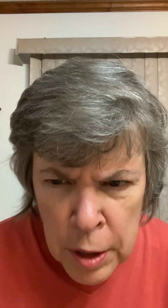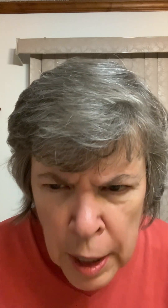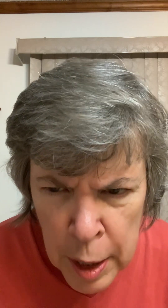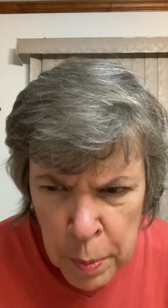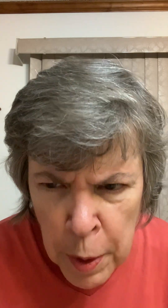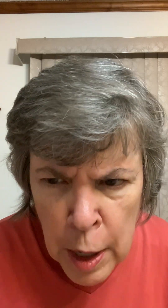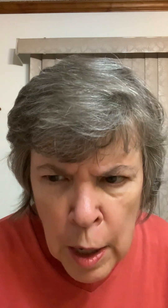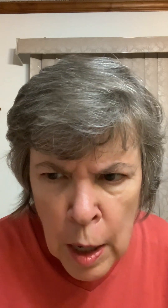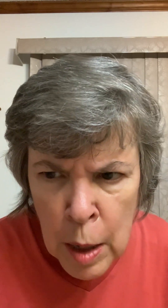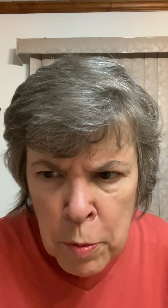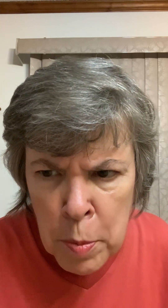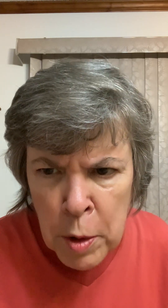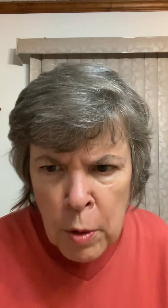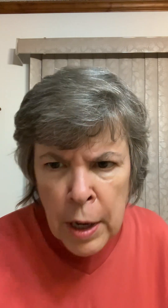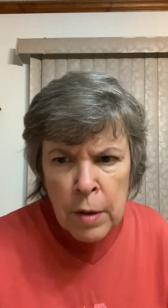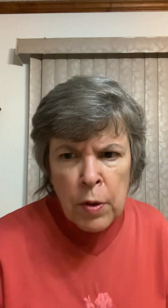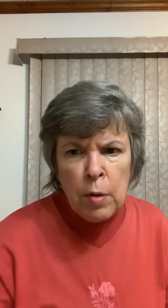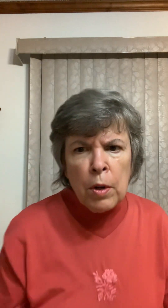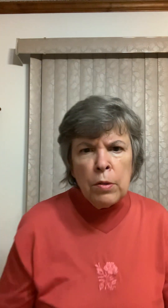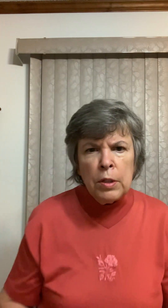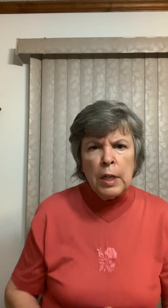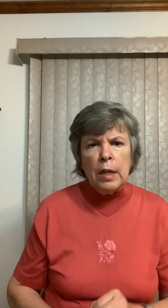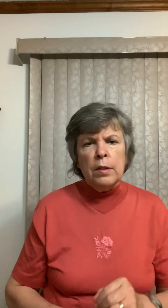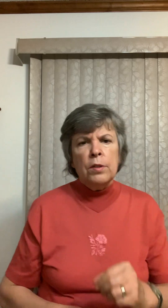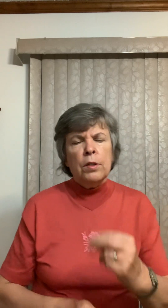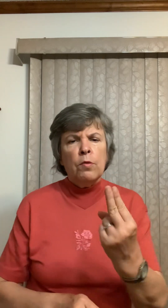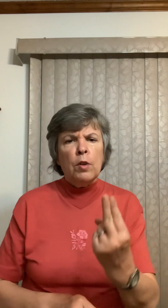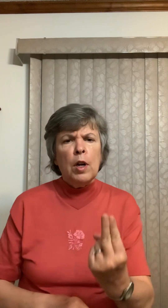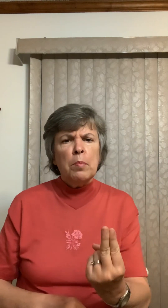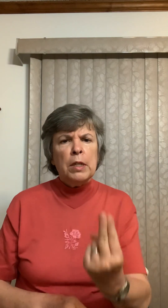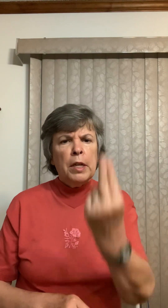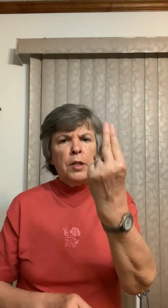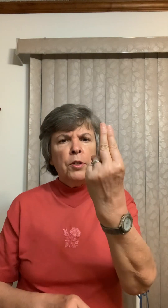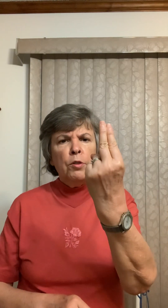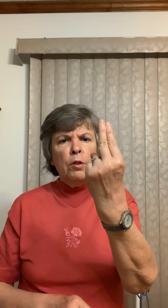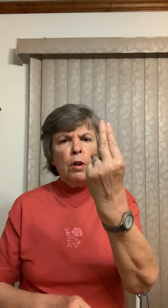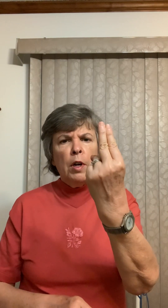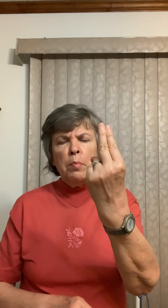day. Up from the grave he rose again. So for up, I take a U and go up.